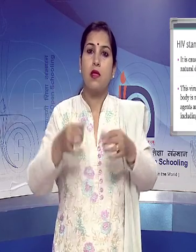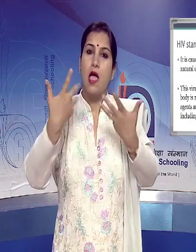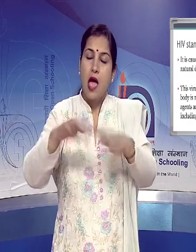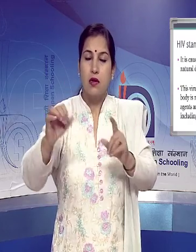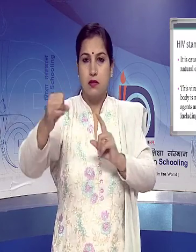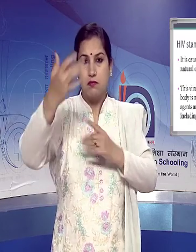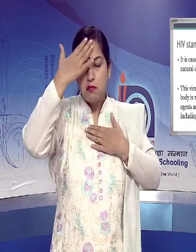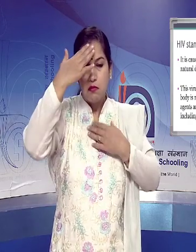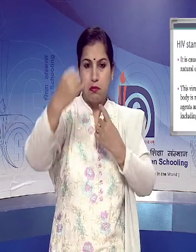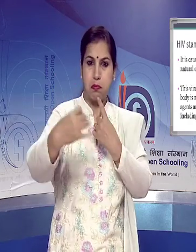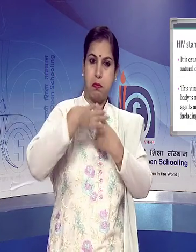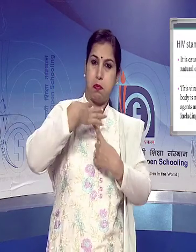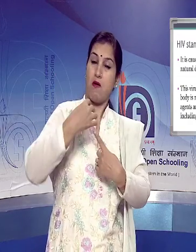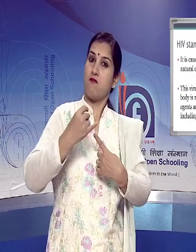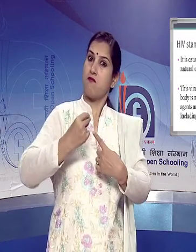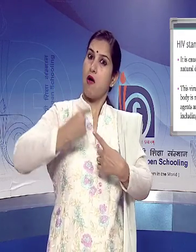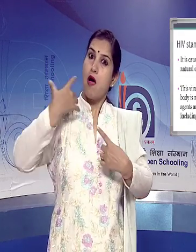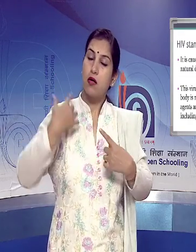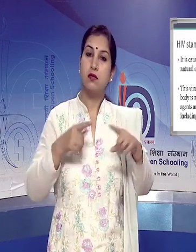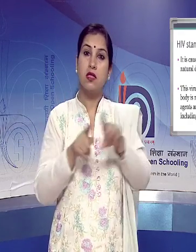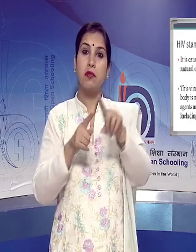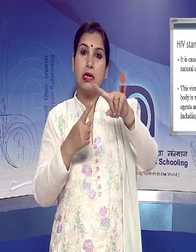many diseases including TB.